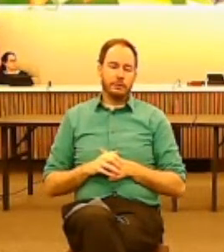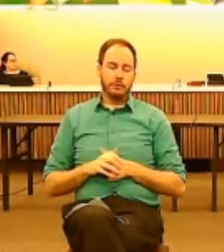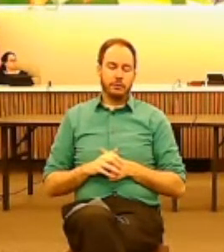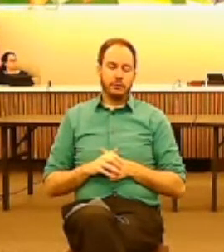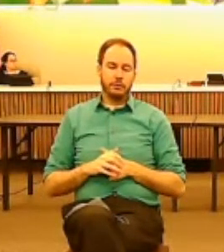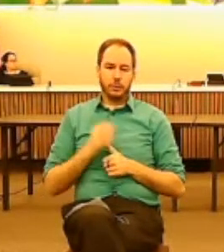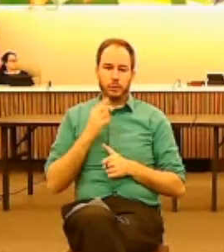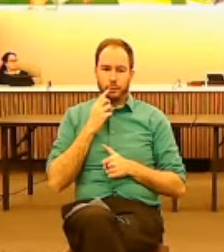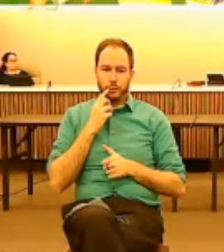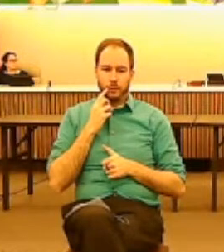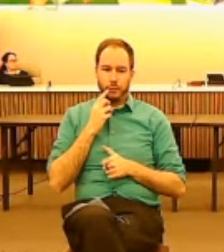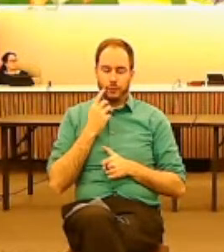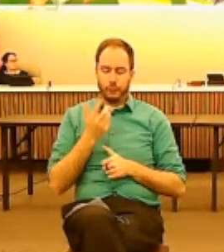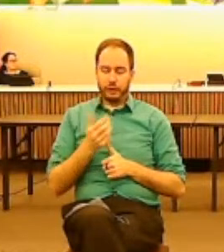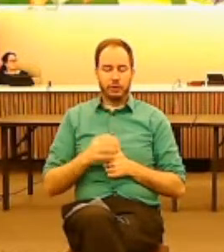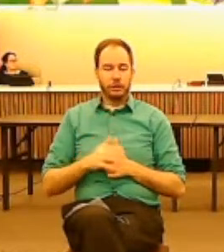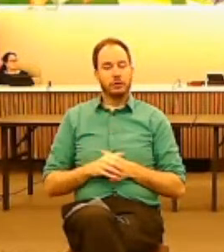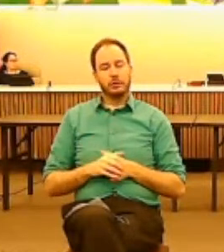But yeah,